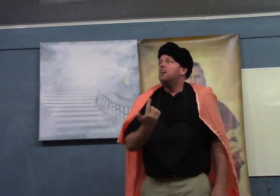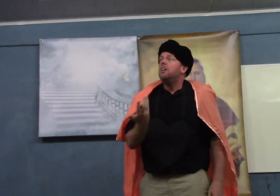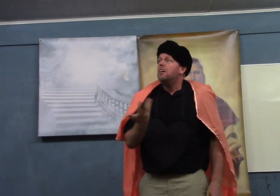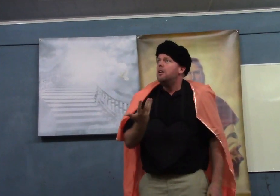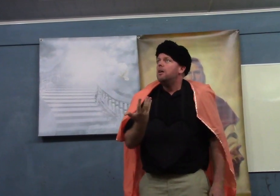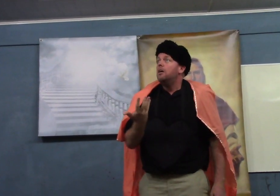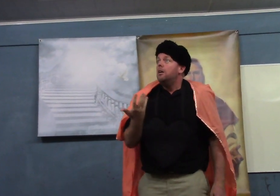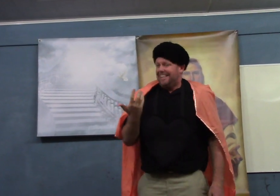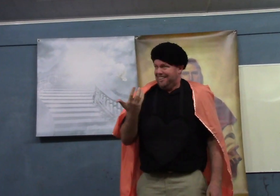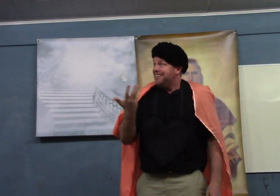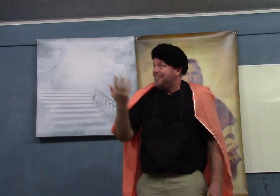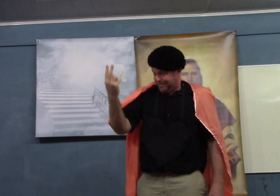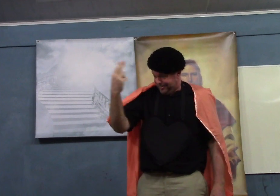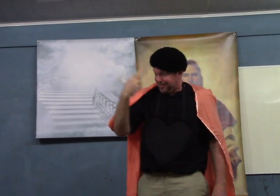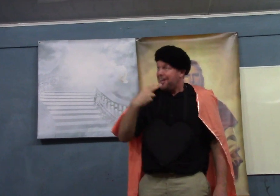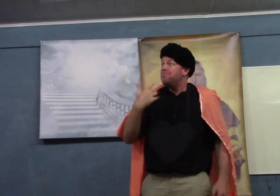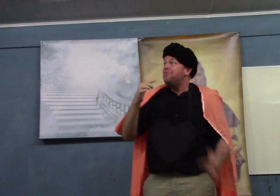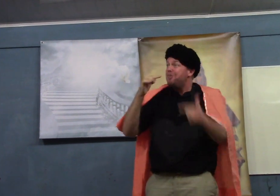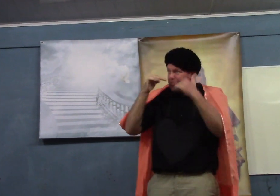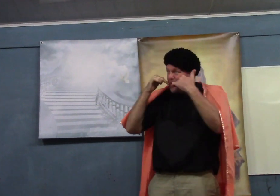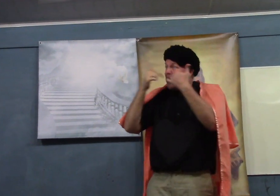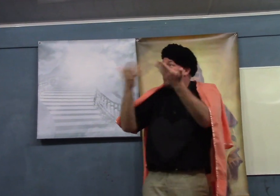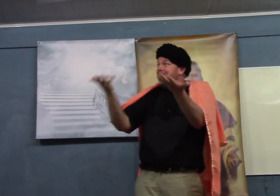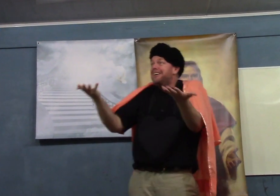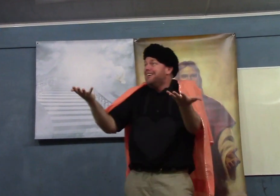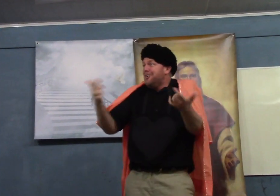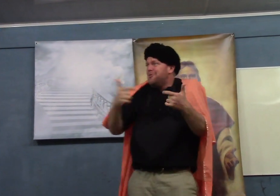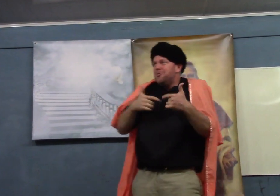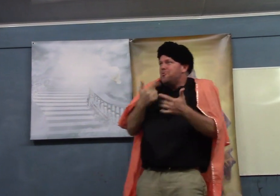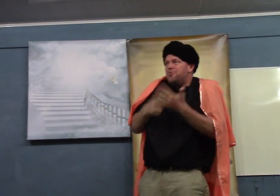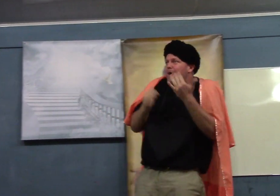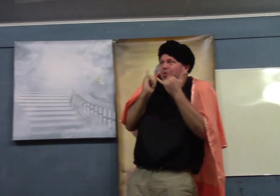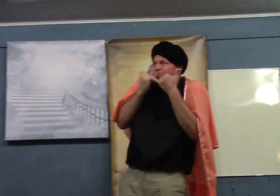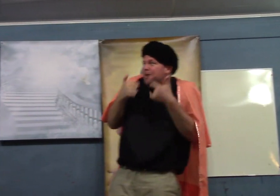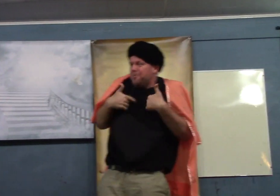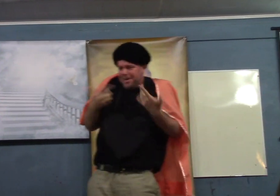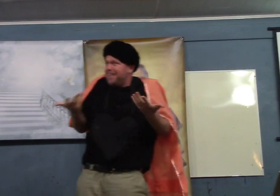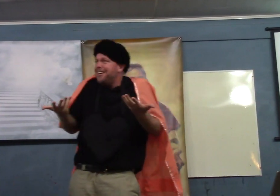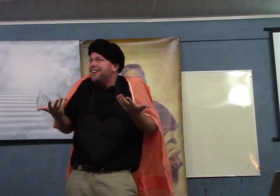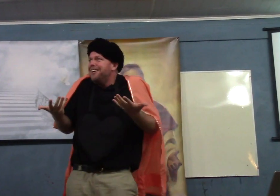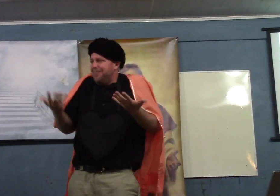But there's another person that is coming up to me. Look at me, I'm smiling. What's wrong with me?